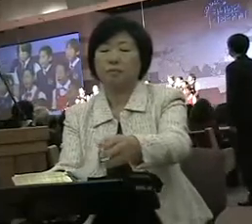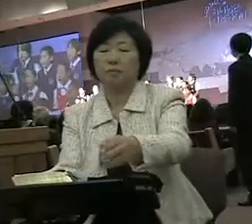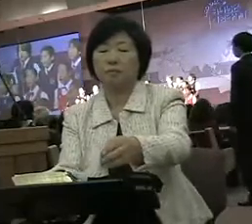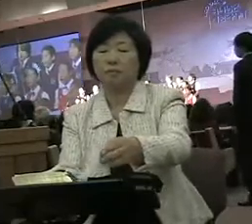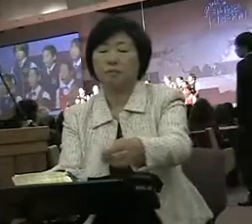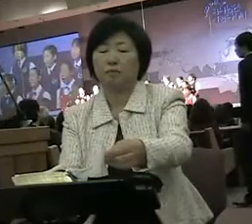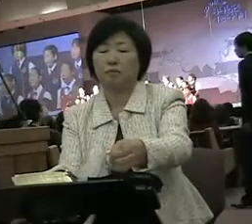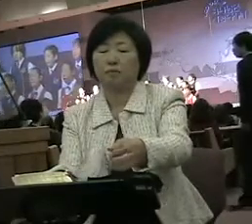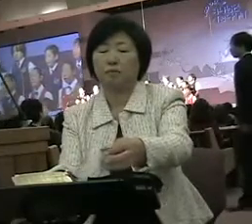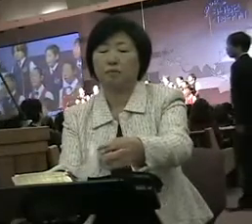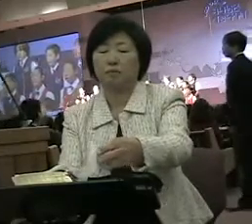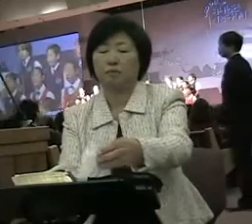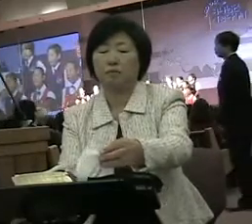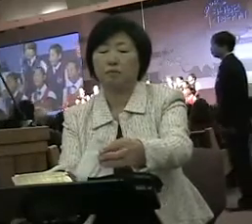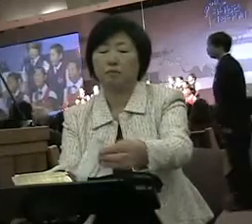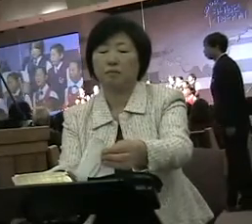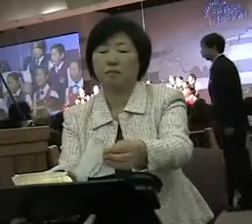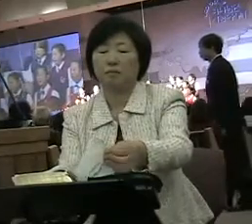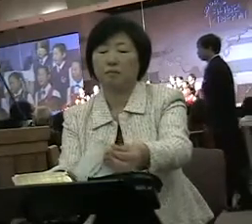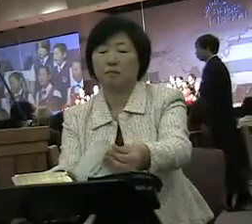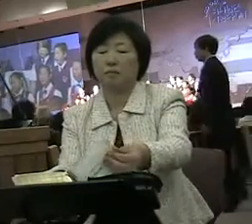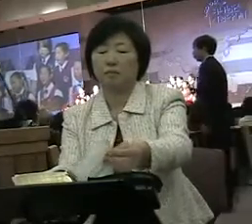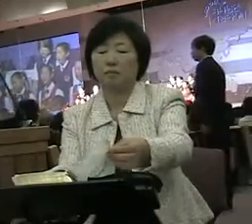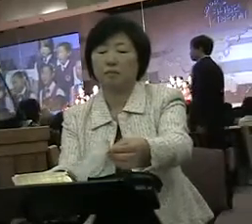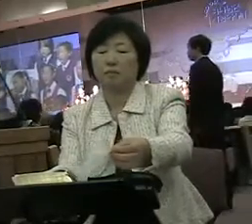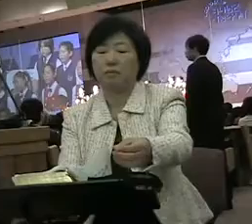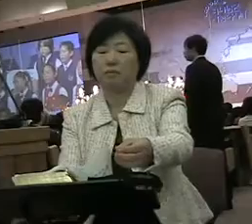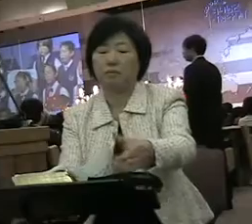Joy is the mystery